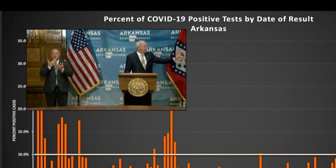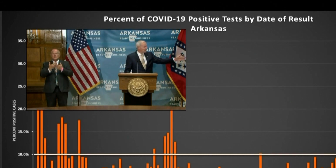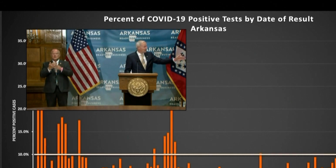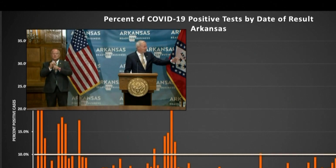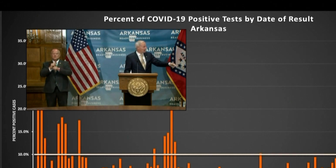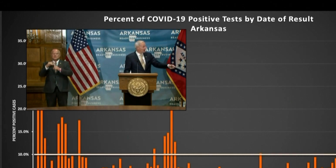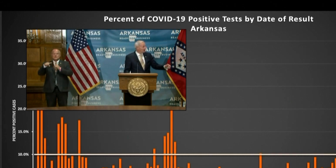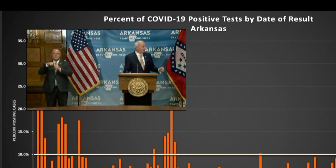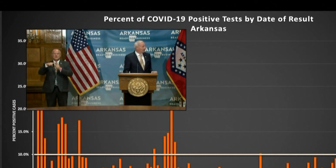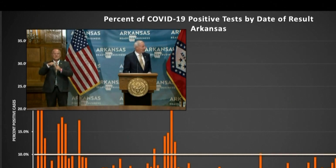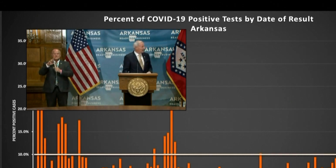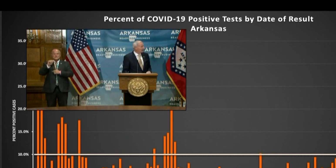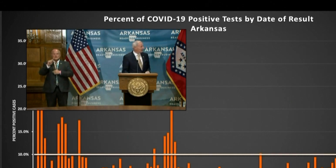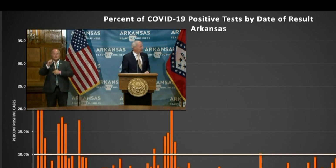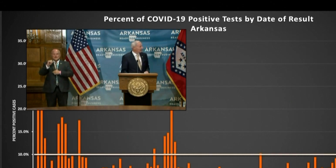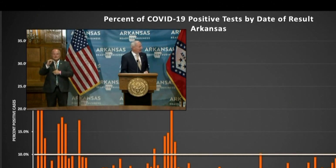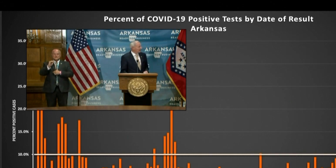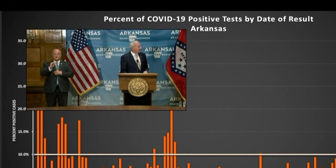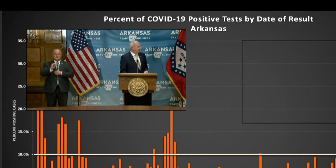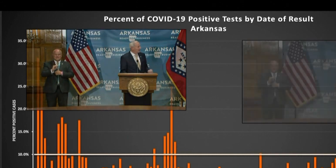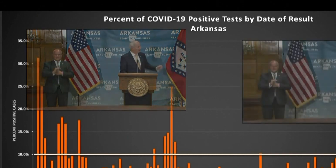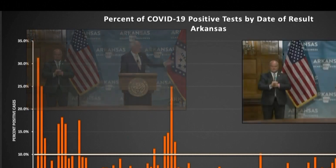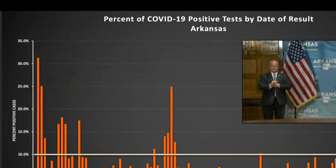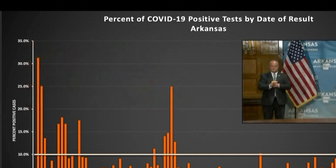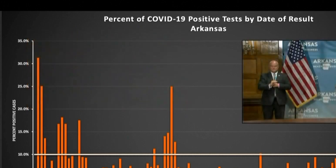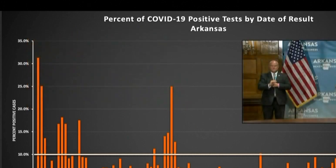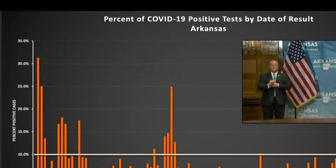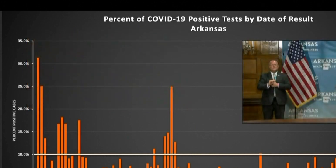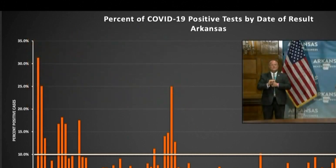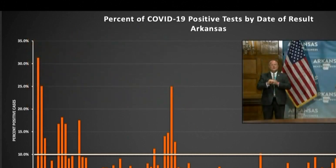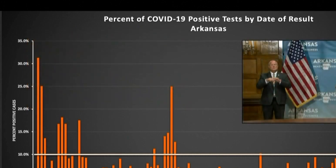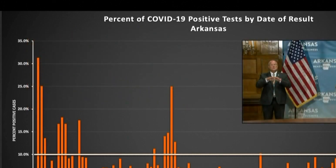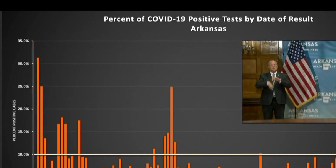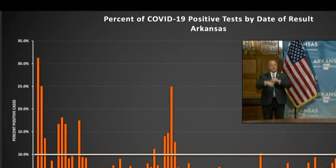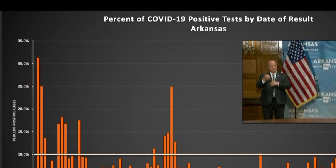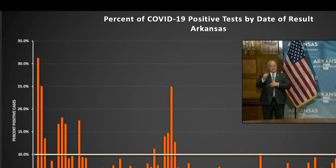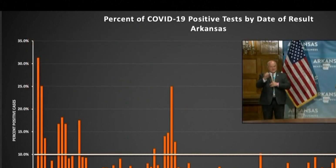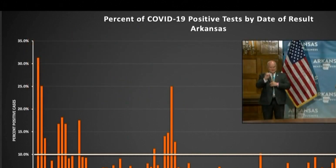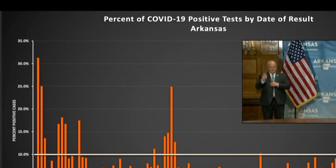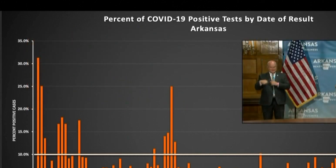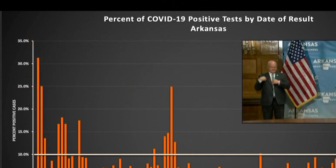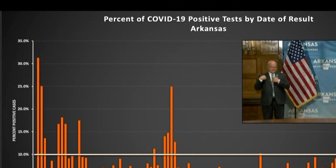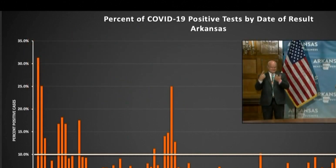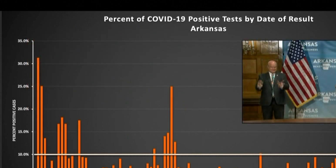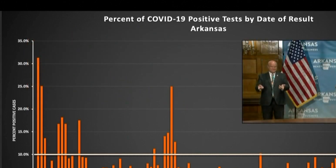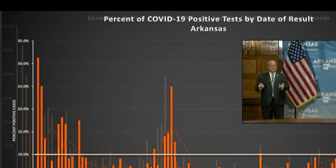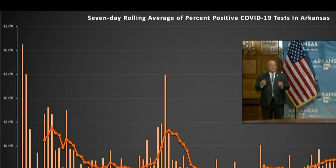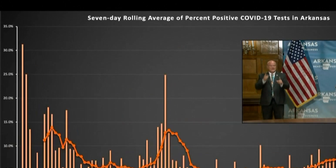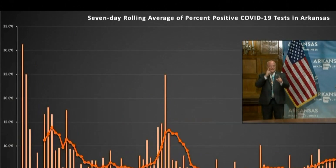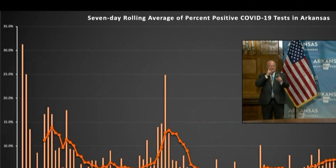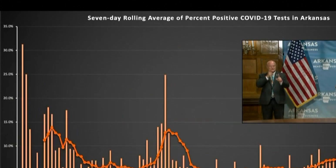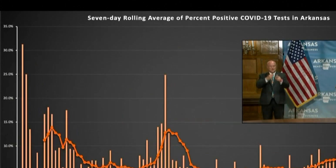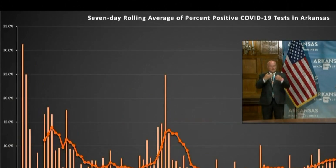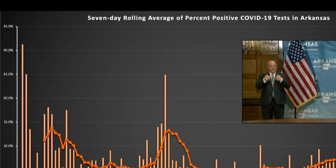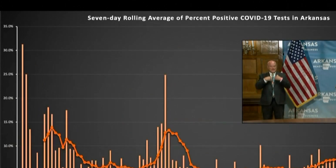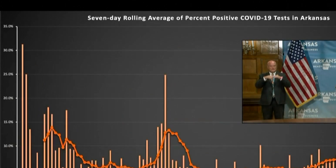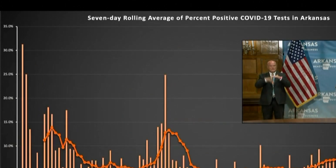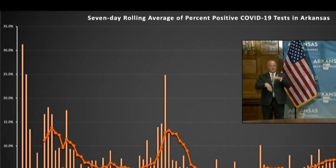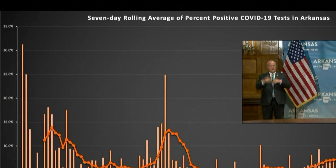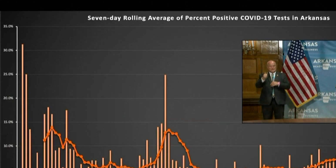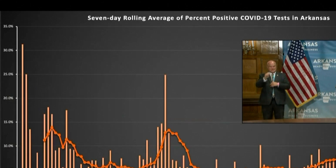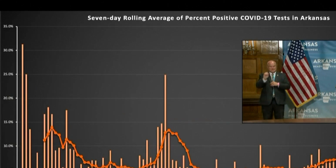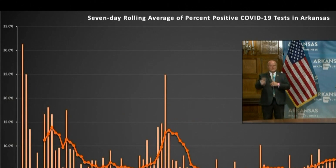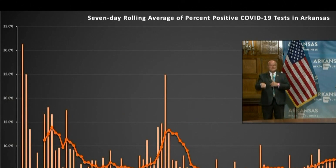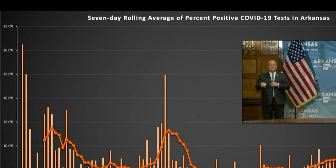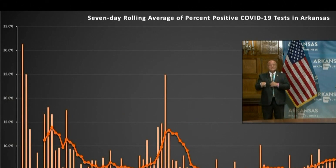where the positivity rate is going down, all well below the 10% goal that we have to be below